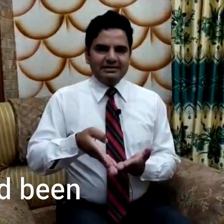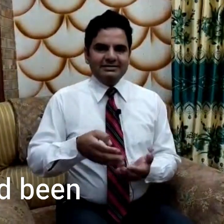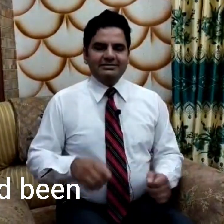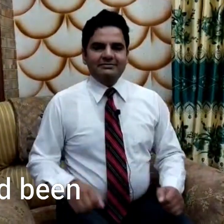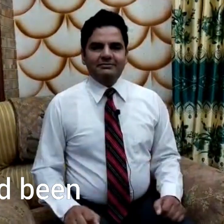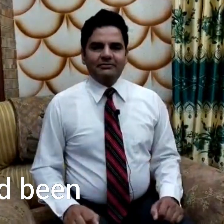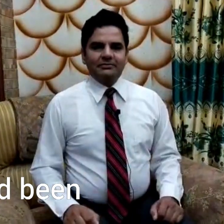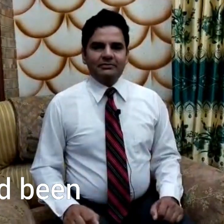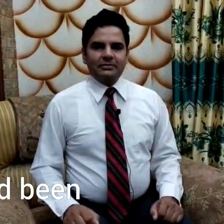been,